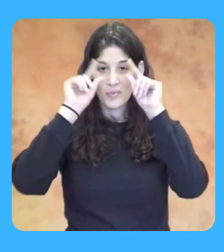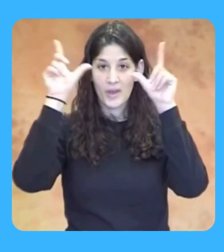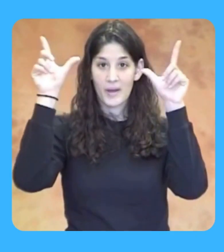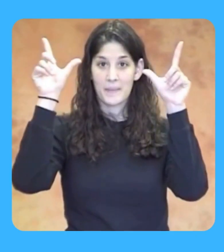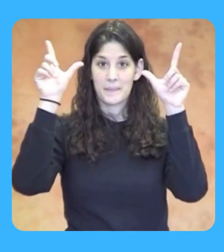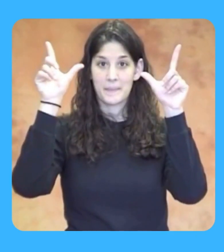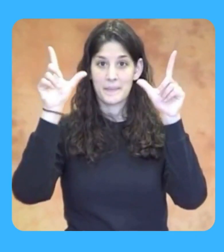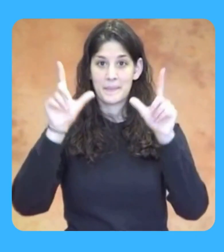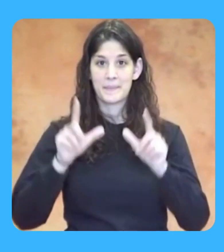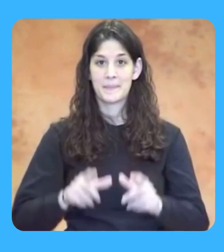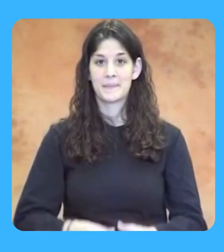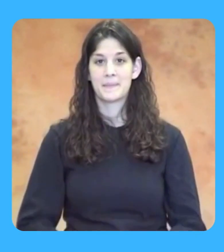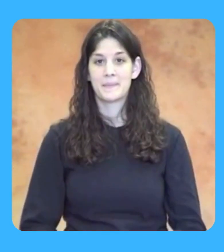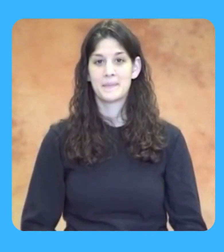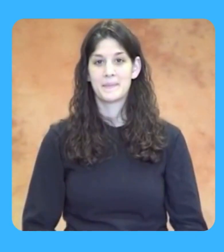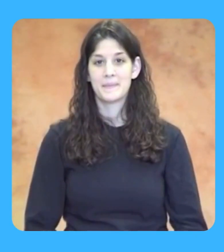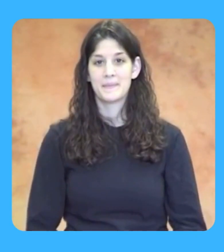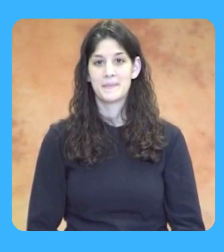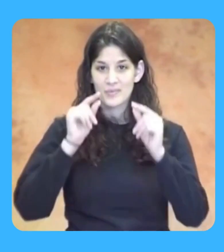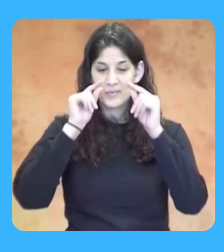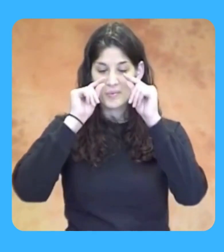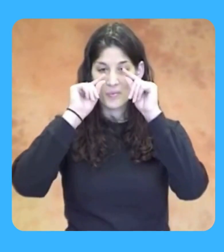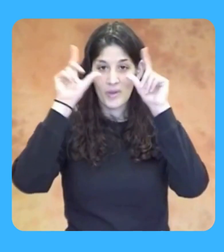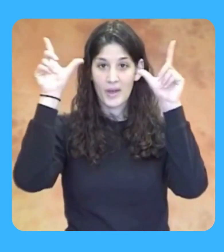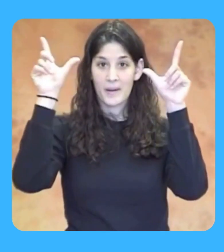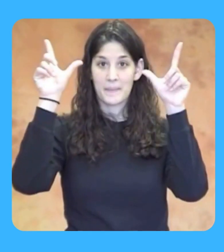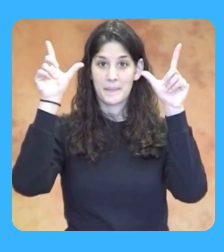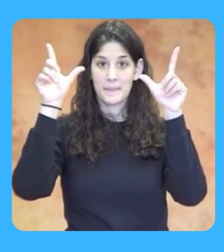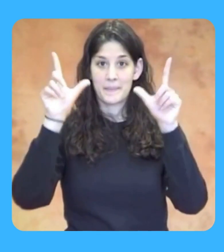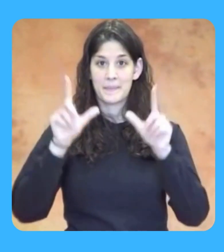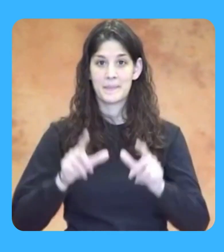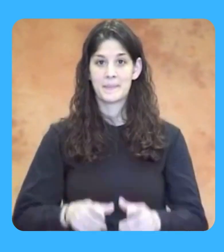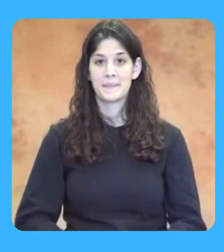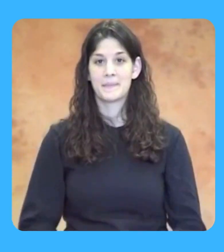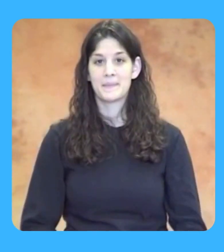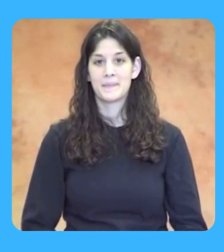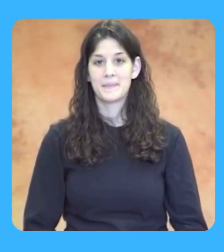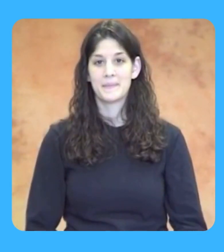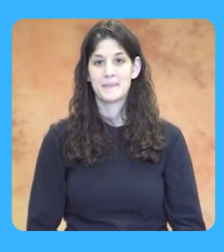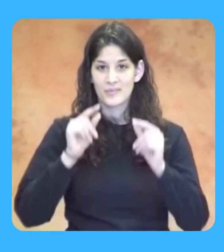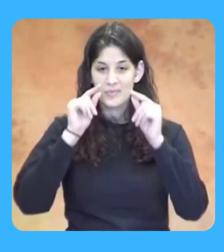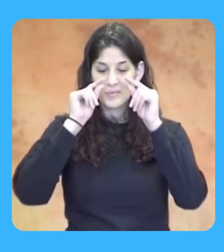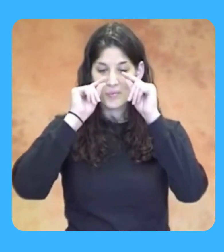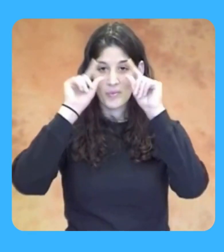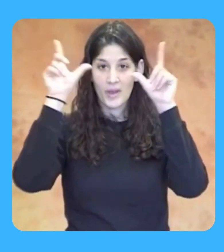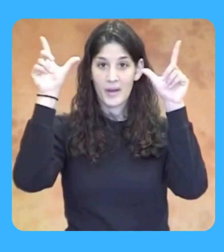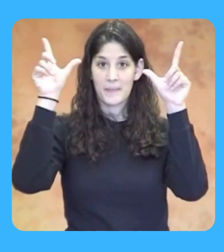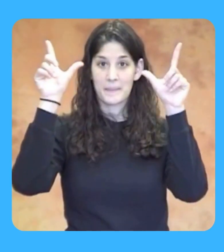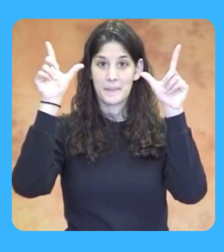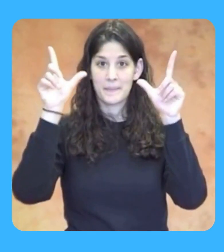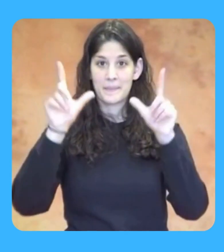Time to wake up. Open your eyes. Wake up. Wake up.